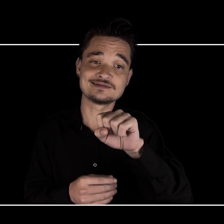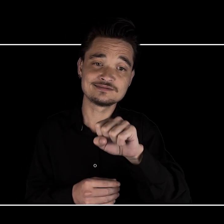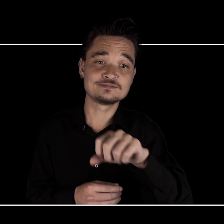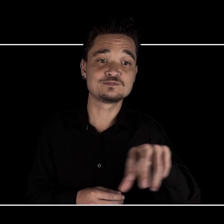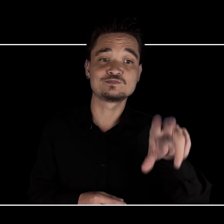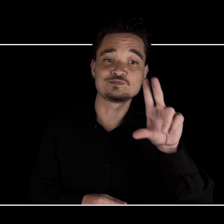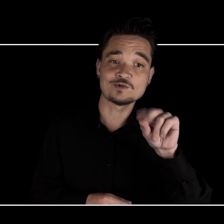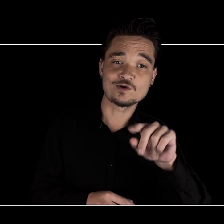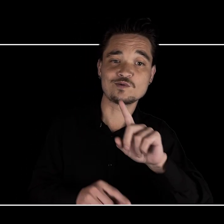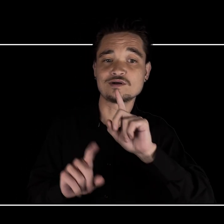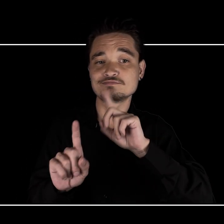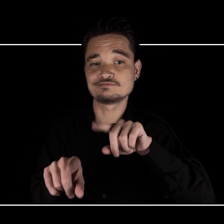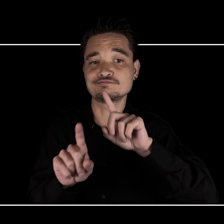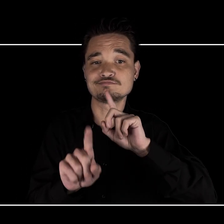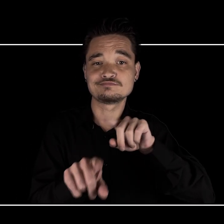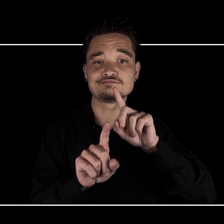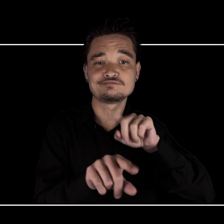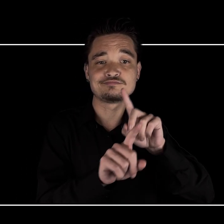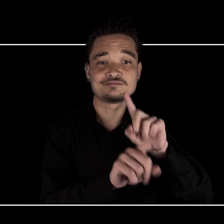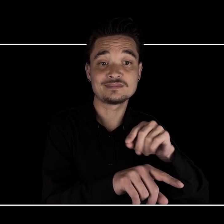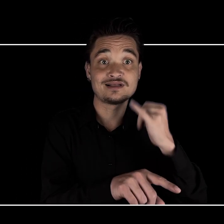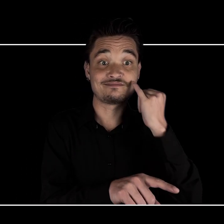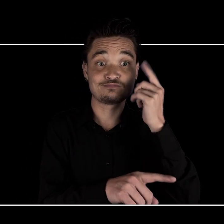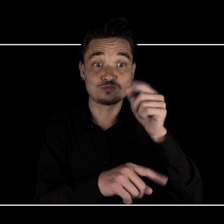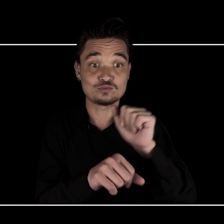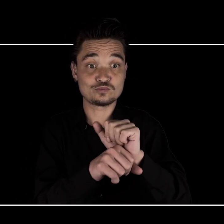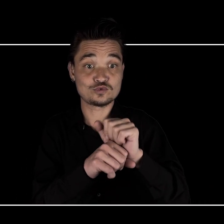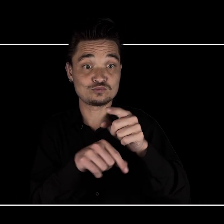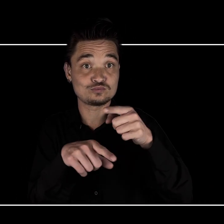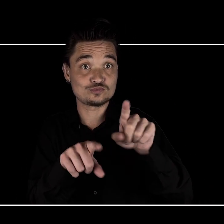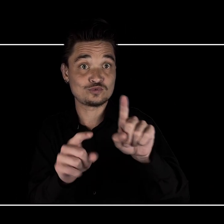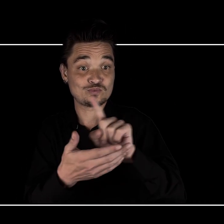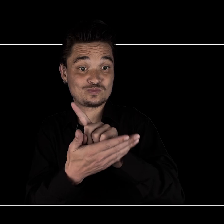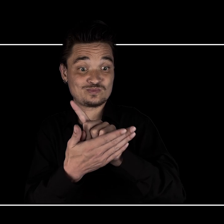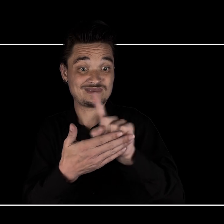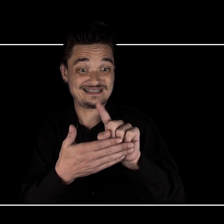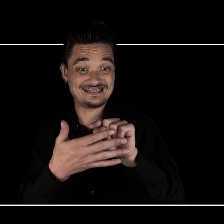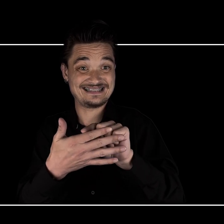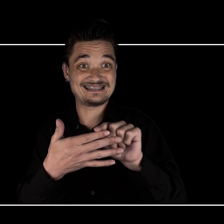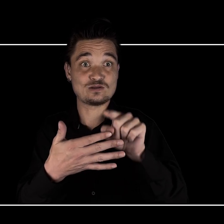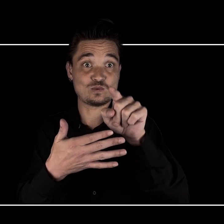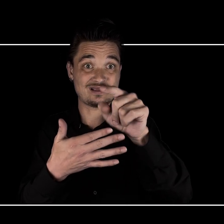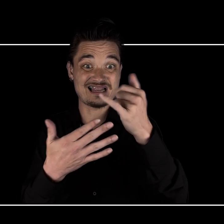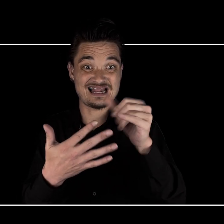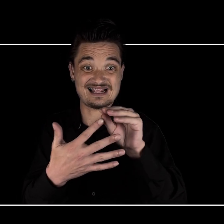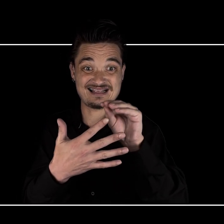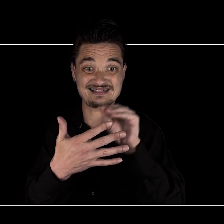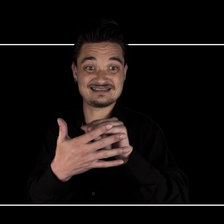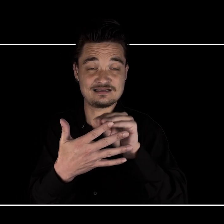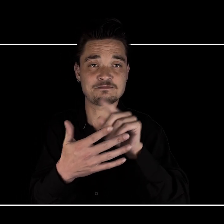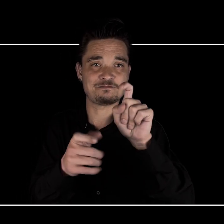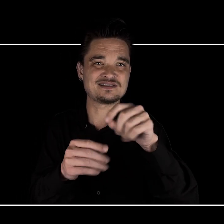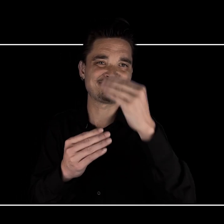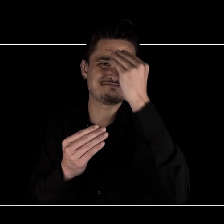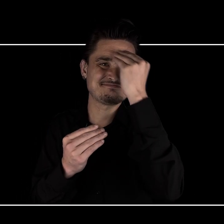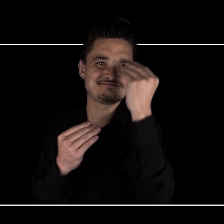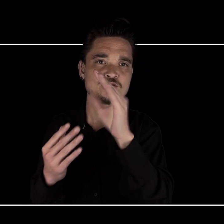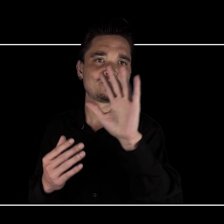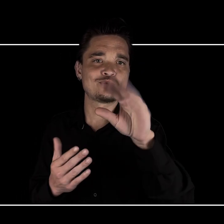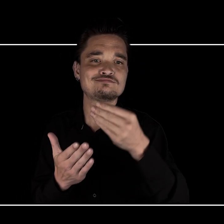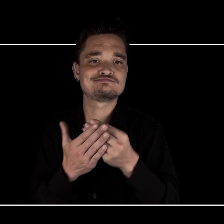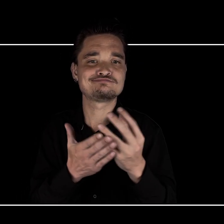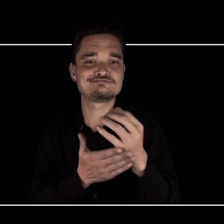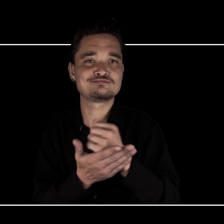or no. If you work during the week you are filing a claim for, report your gross wages. Gross wages